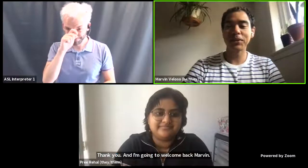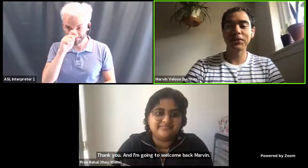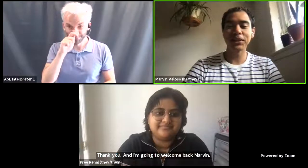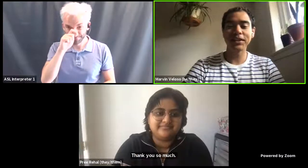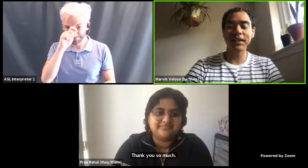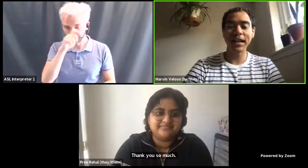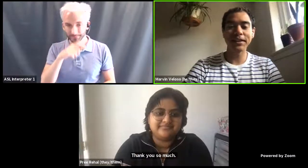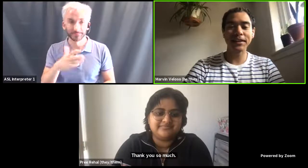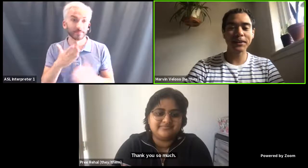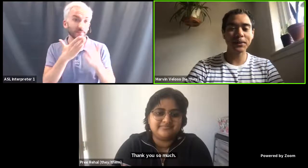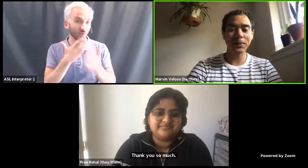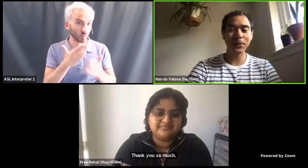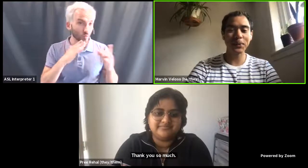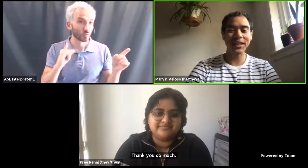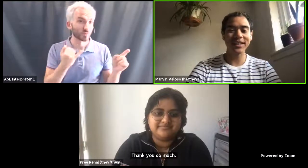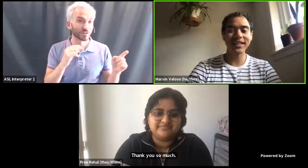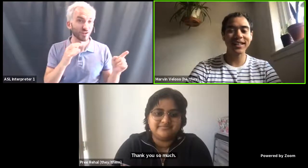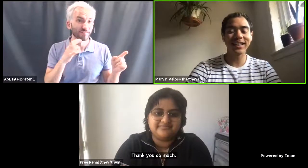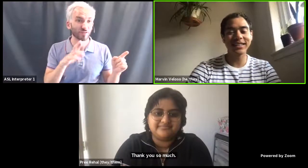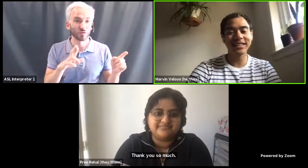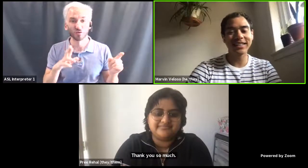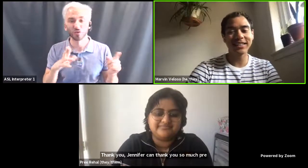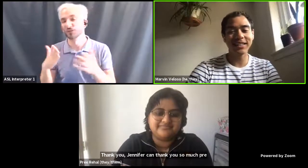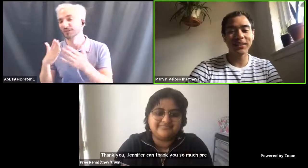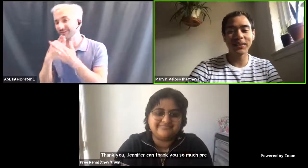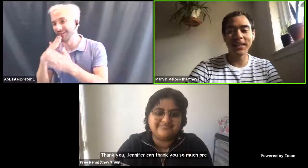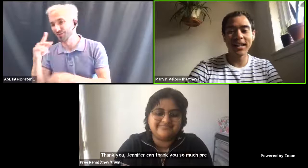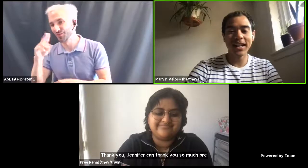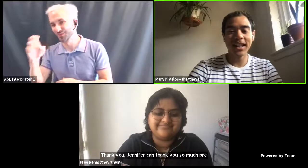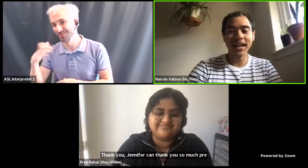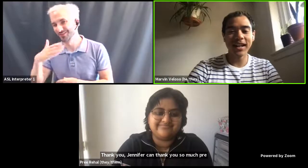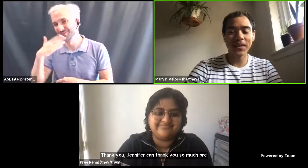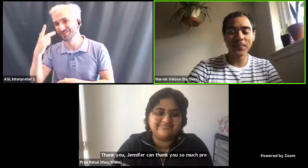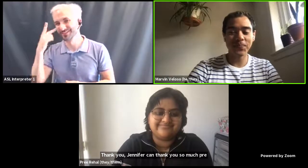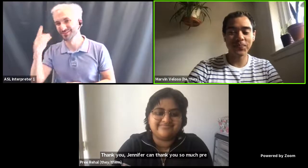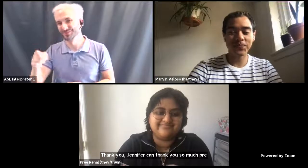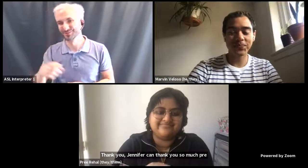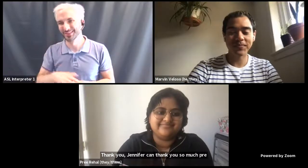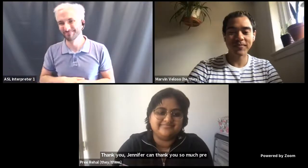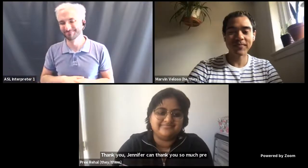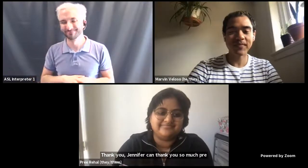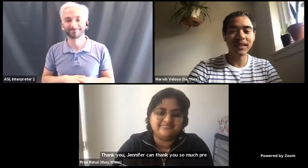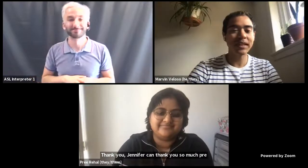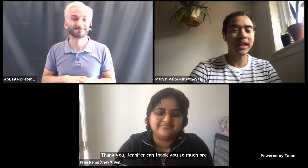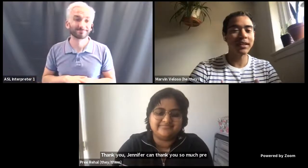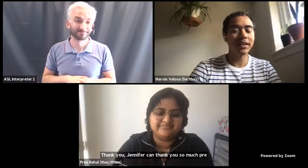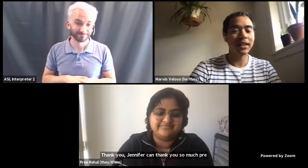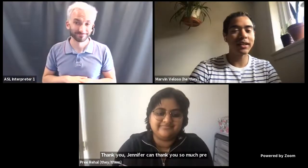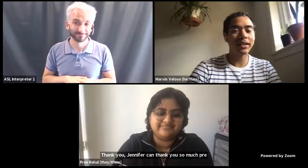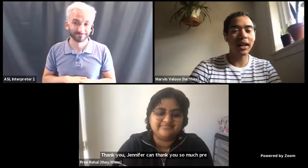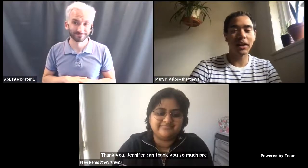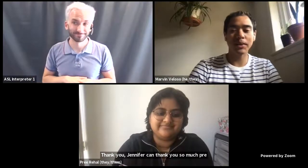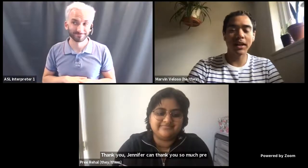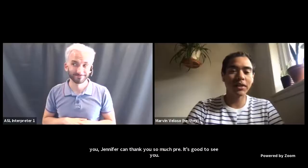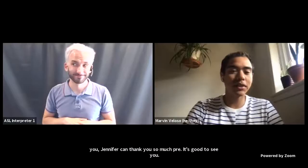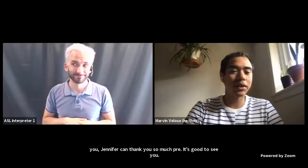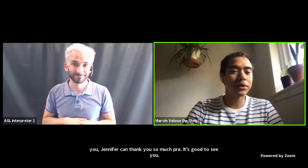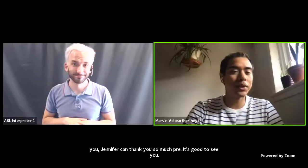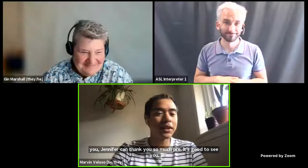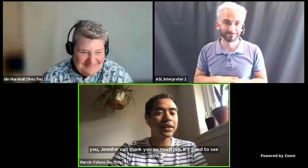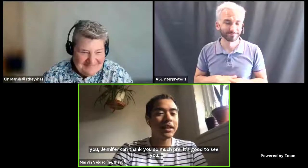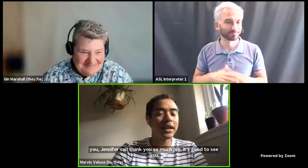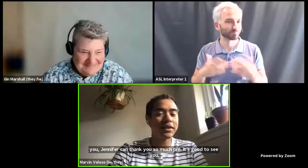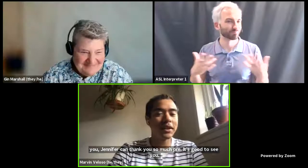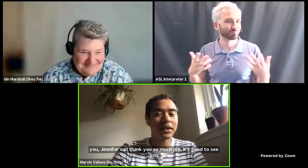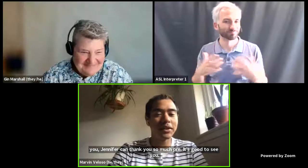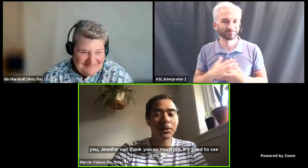Thank you, Jennifer. And thank you so much, Pri. It's good to see you. Yeah,